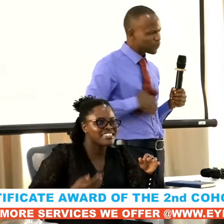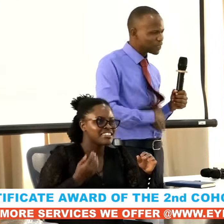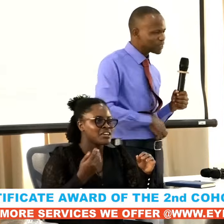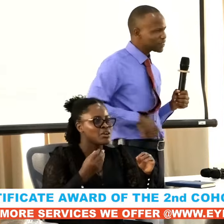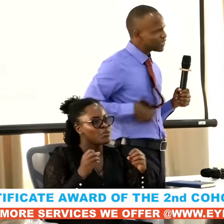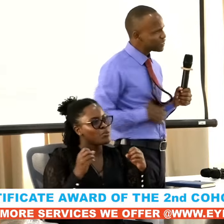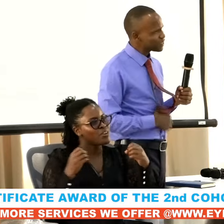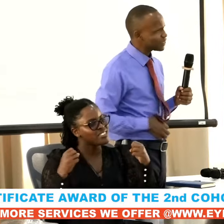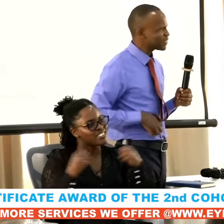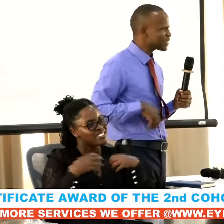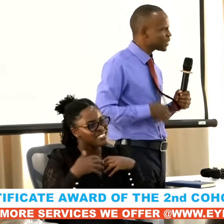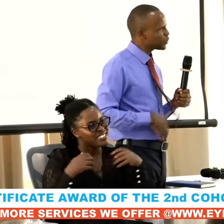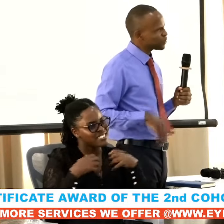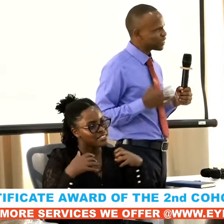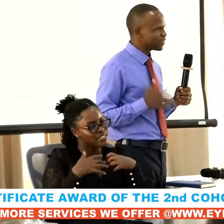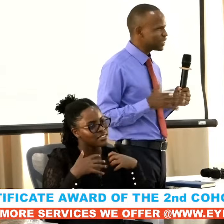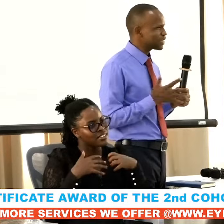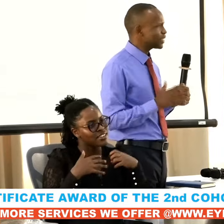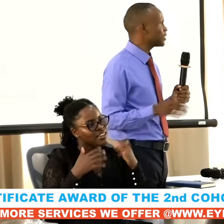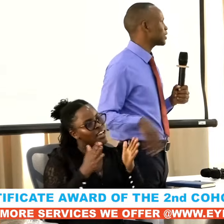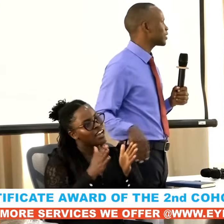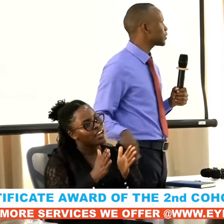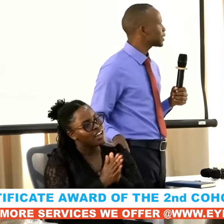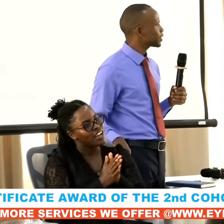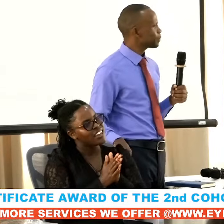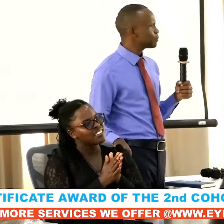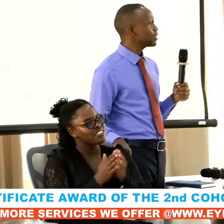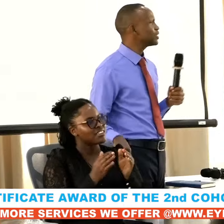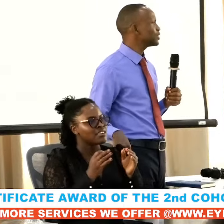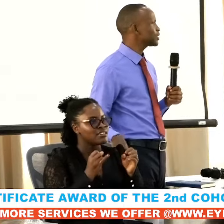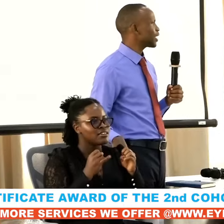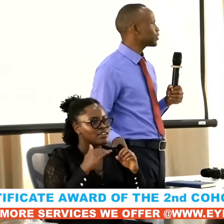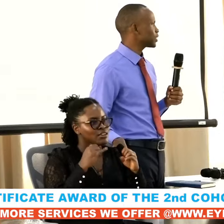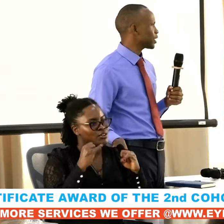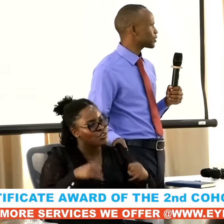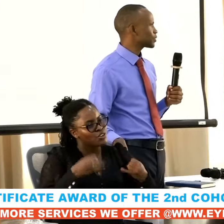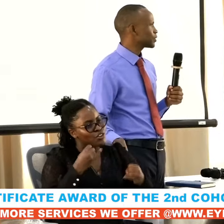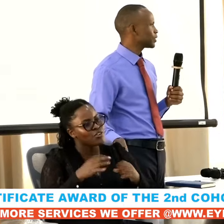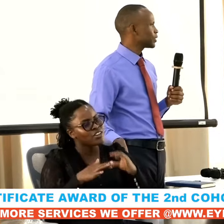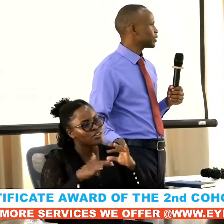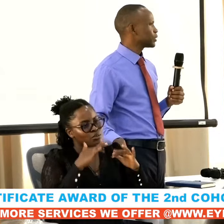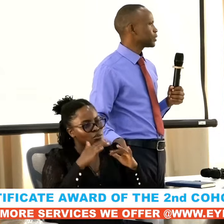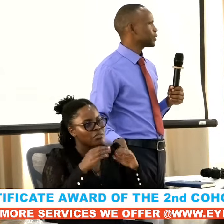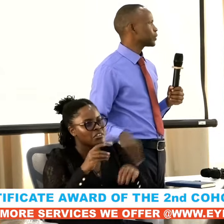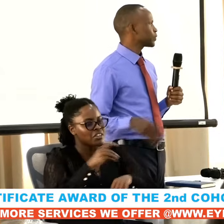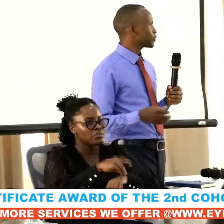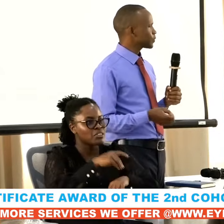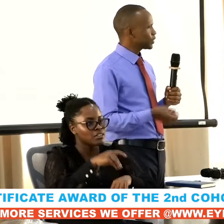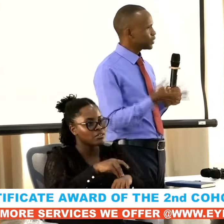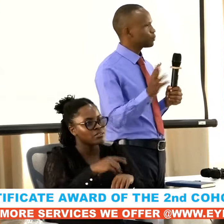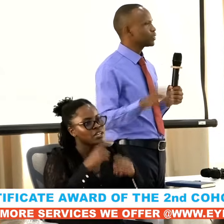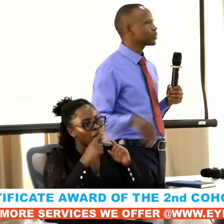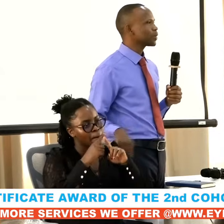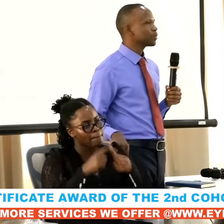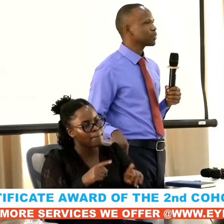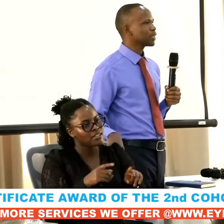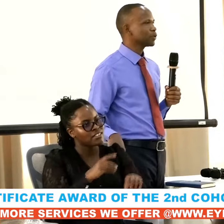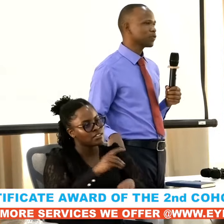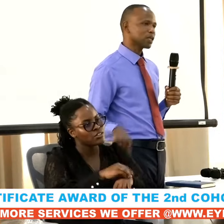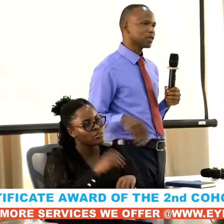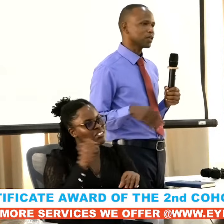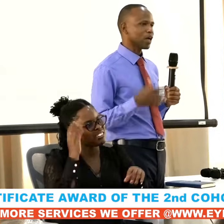she was signing this, the doctor, I think, guessed and was like, maybe this is ulcers. So he prescribed